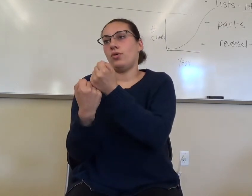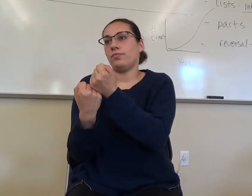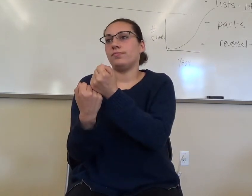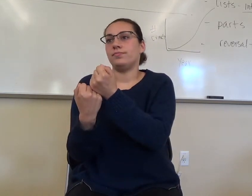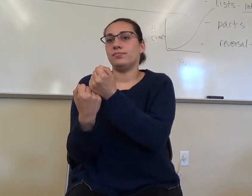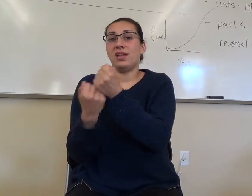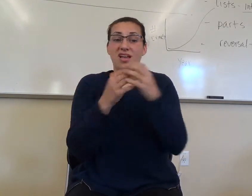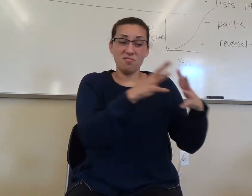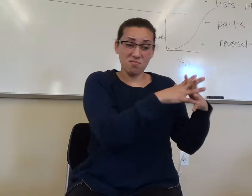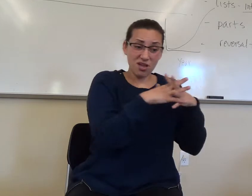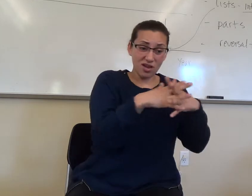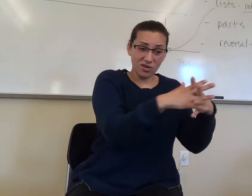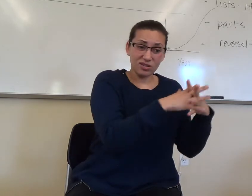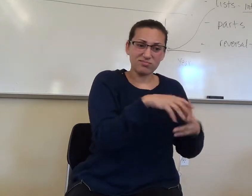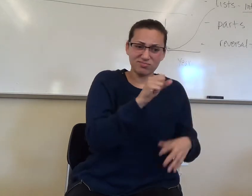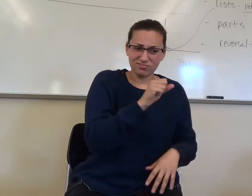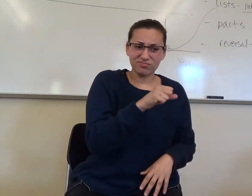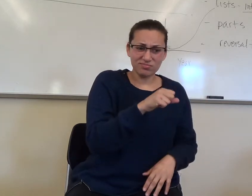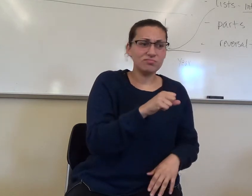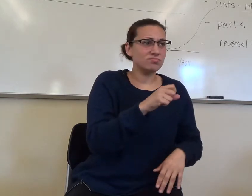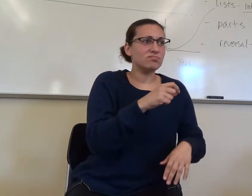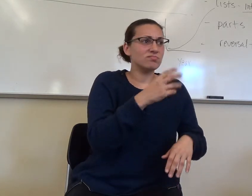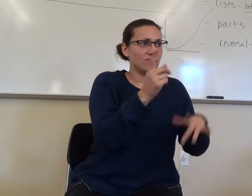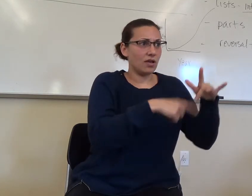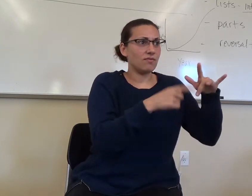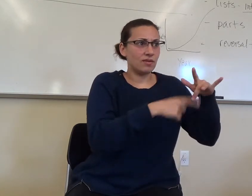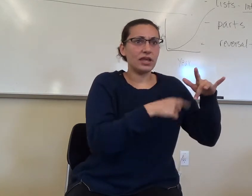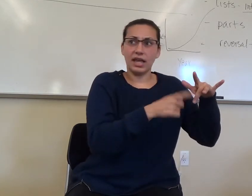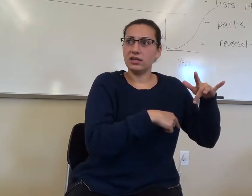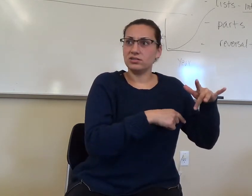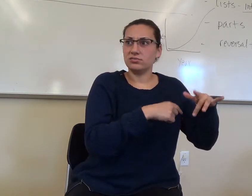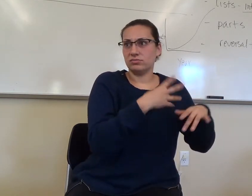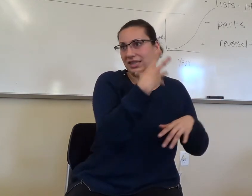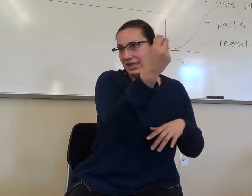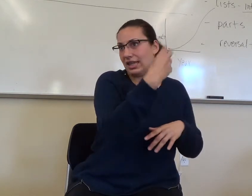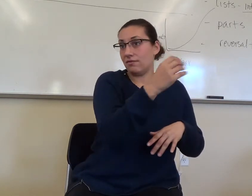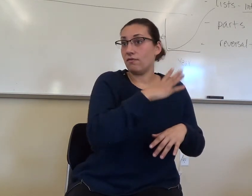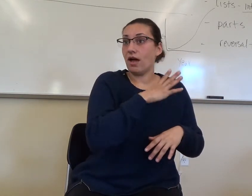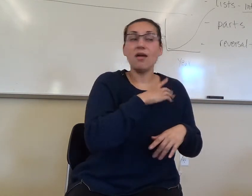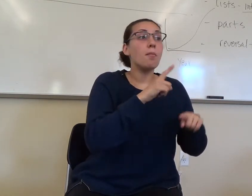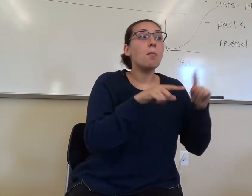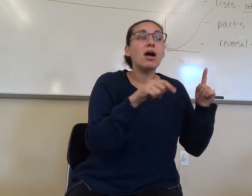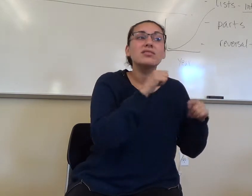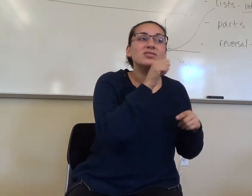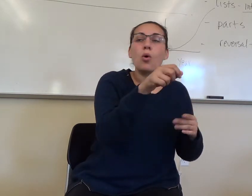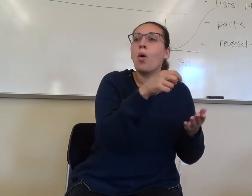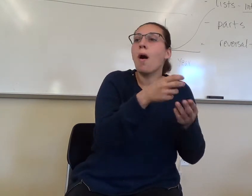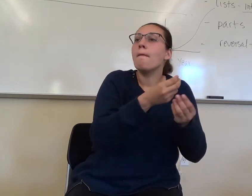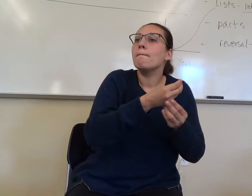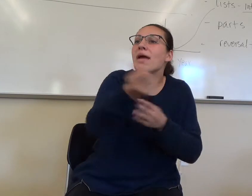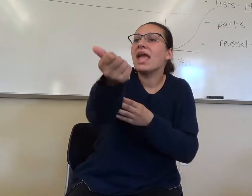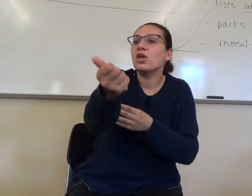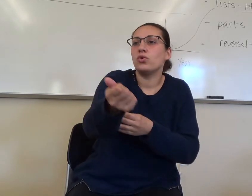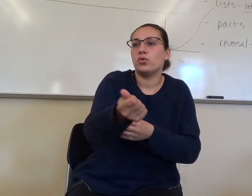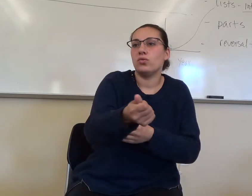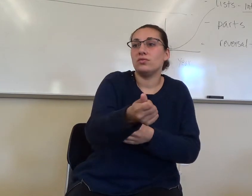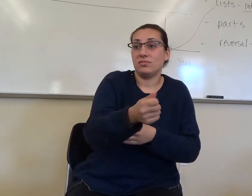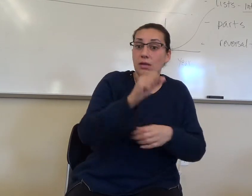very often, yeah, you can take time off, but they don't pay you for it. All they do is guarantee you have your job when you come back, but they don't necessarily pay